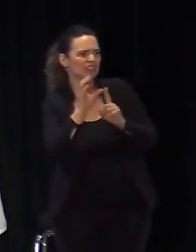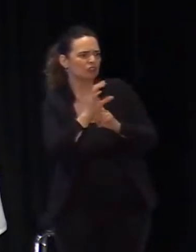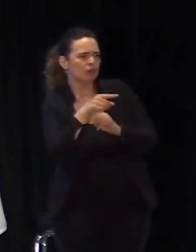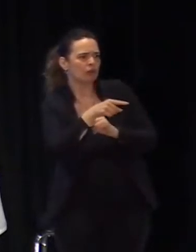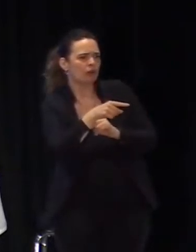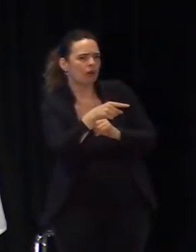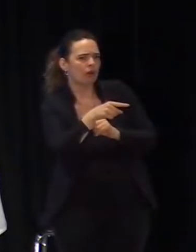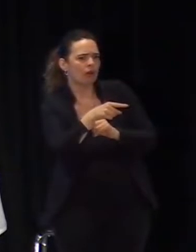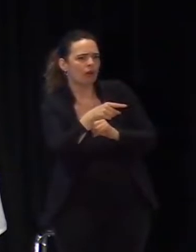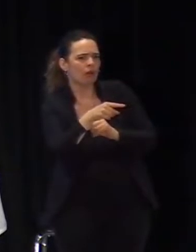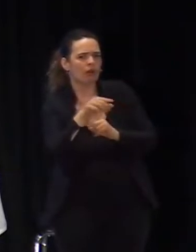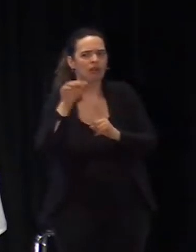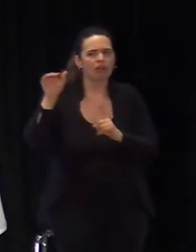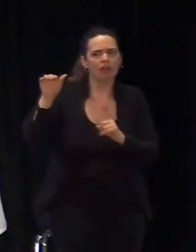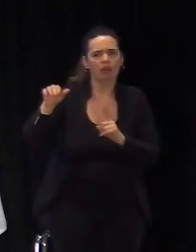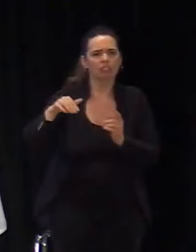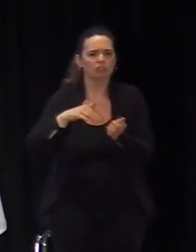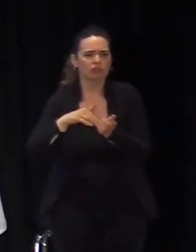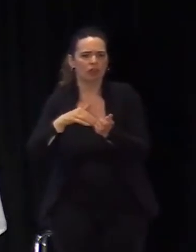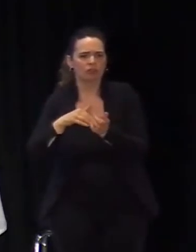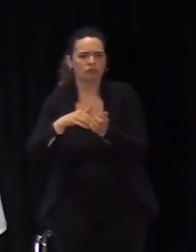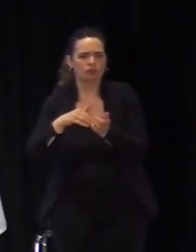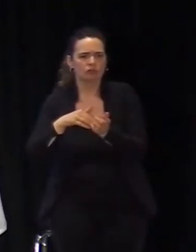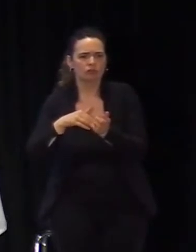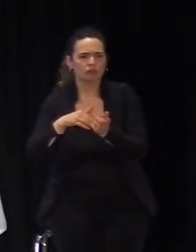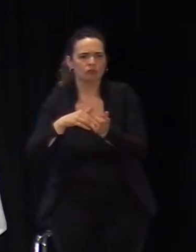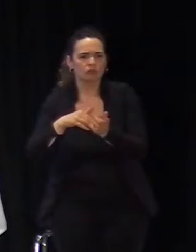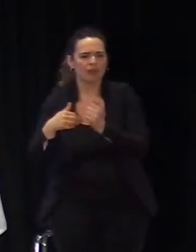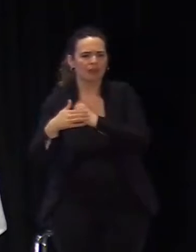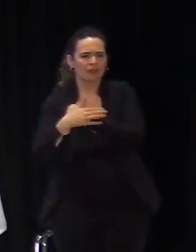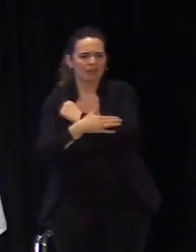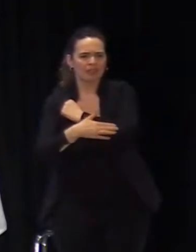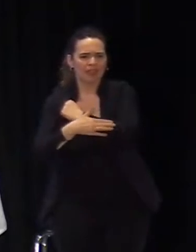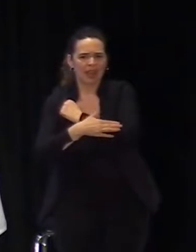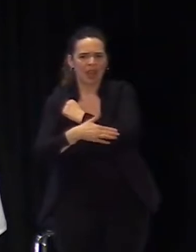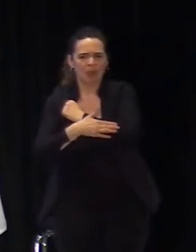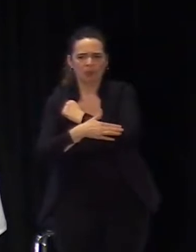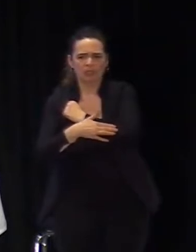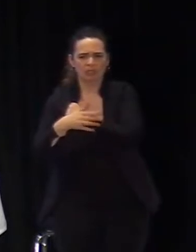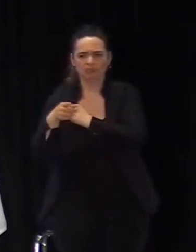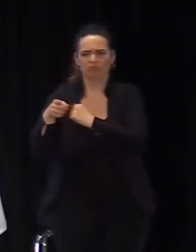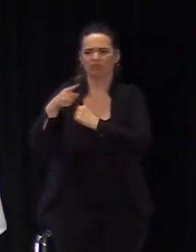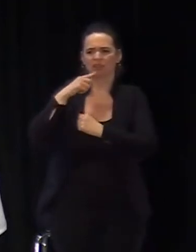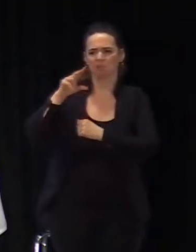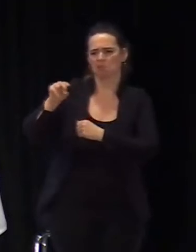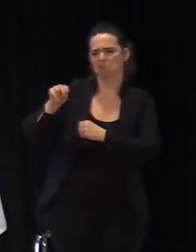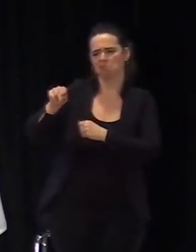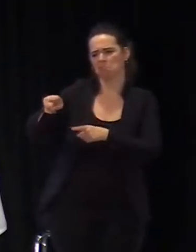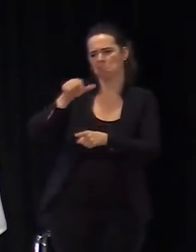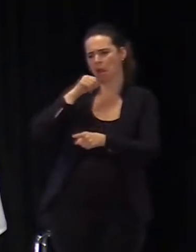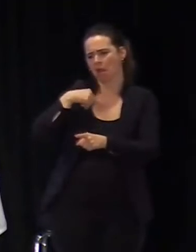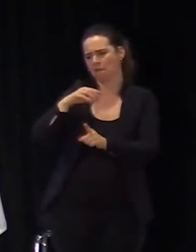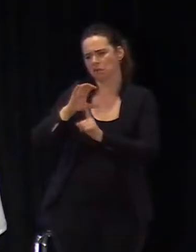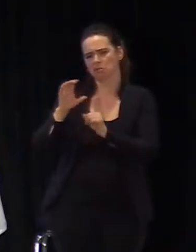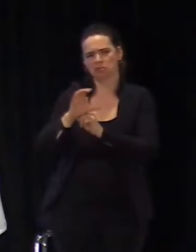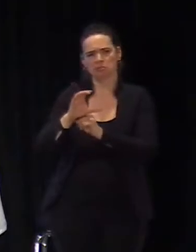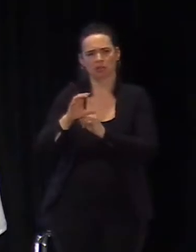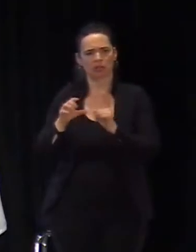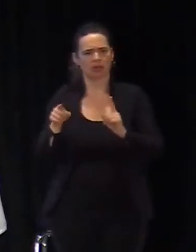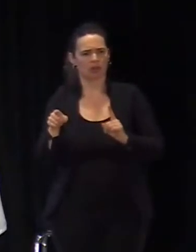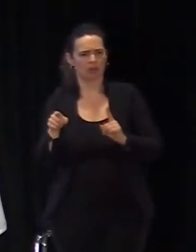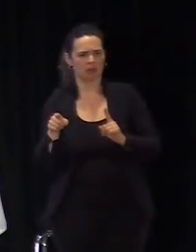This person has the right to their medical records, so I'm just curious what they were talking about here. No clue. I mean, I don't know why